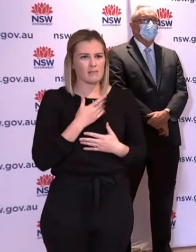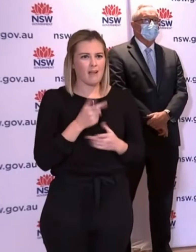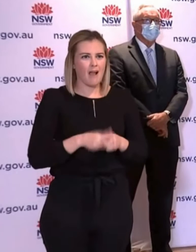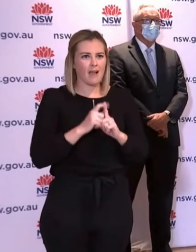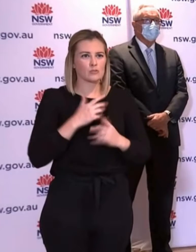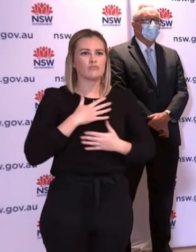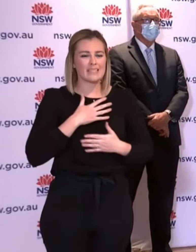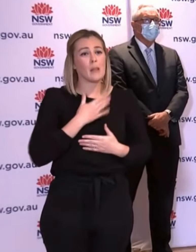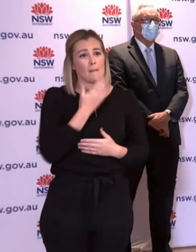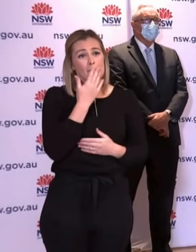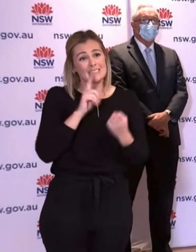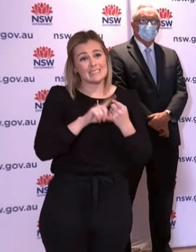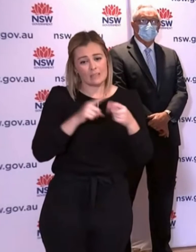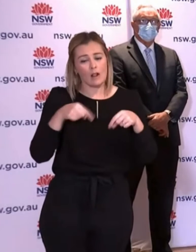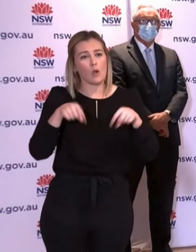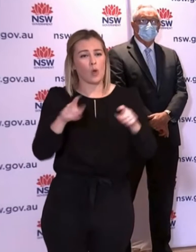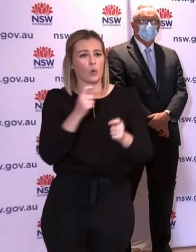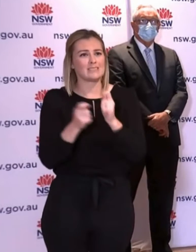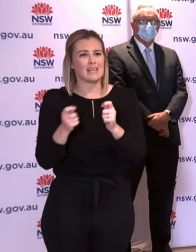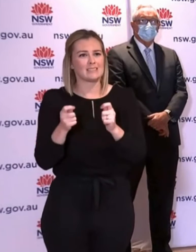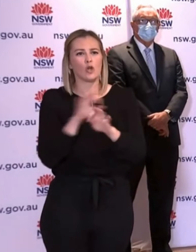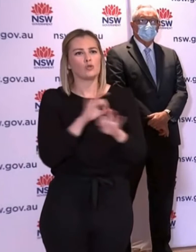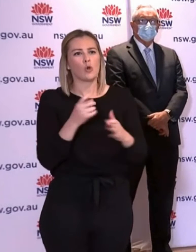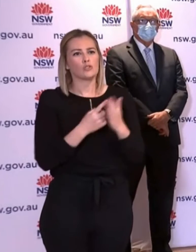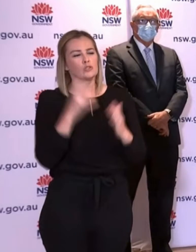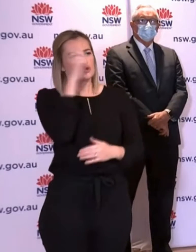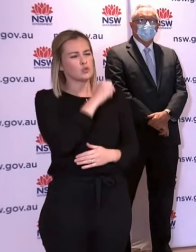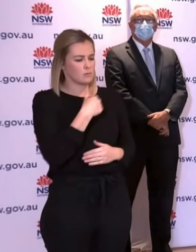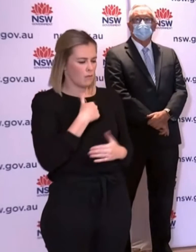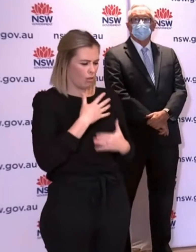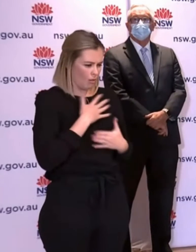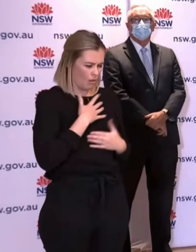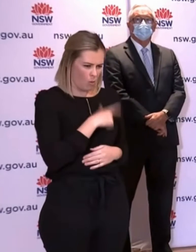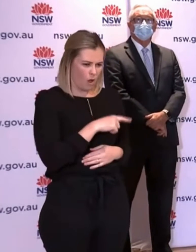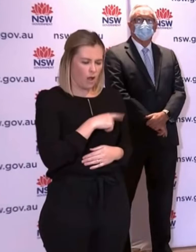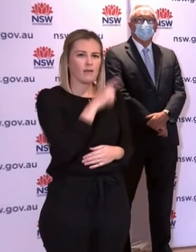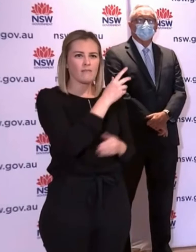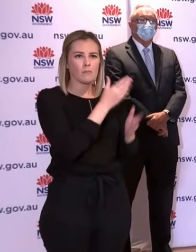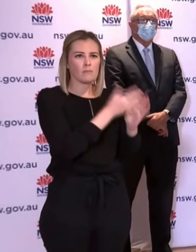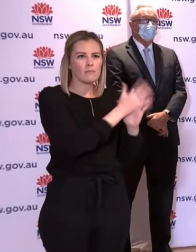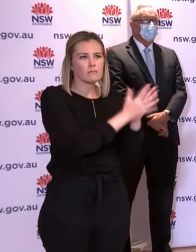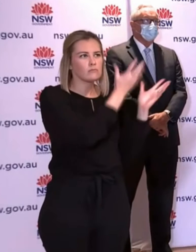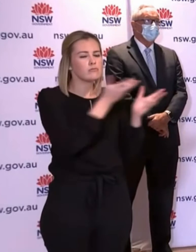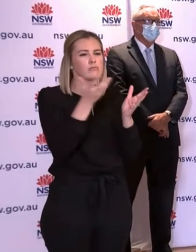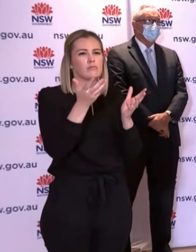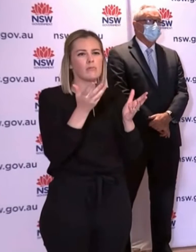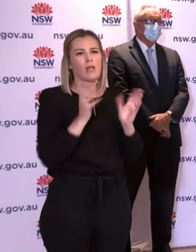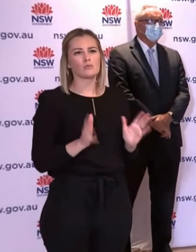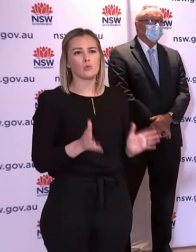don't just put that down to the haze at the present time. Even if you have the mildest of symptoms, please come